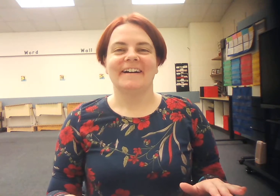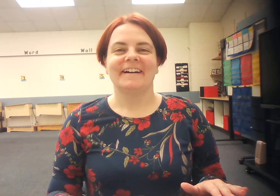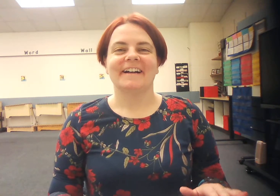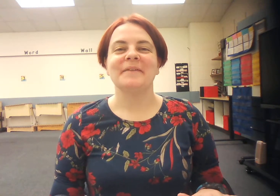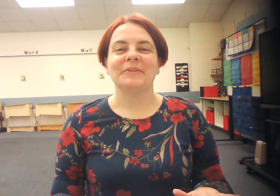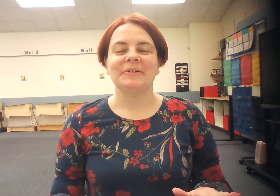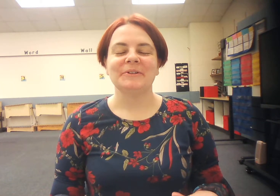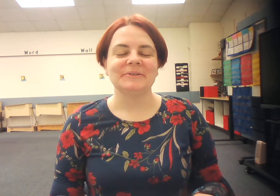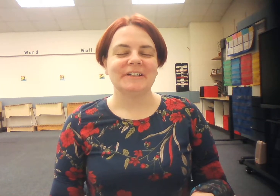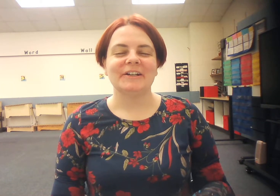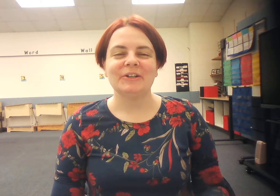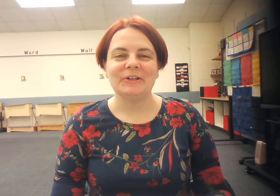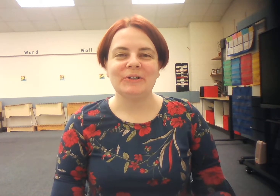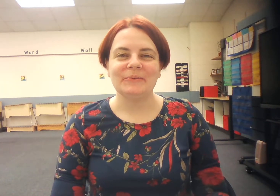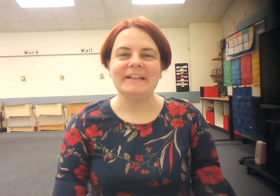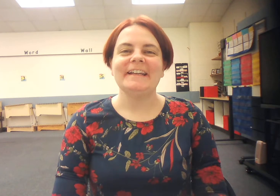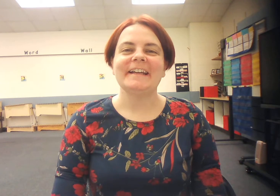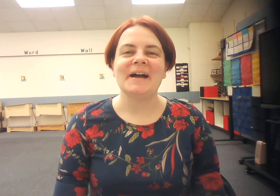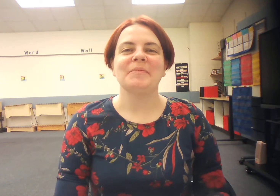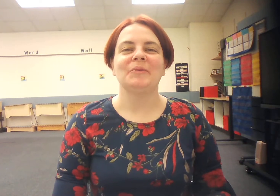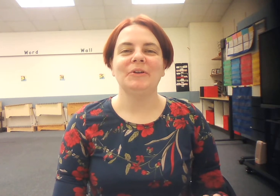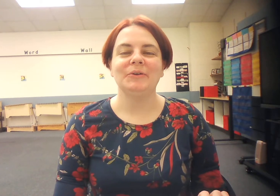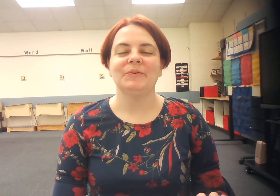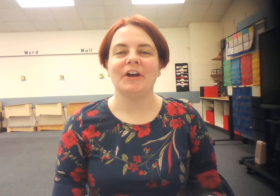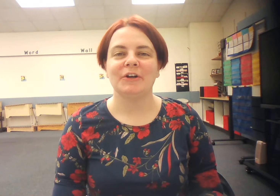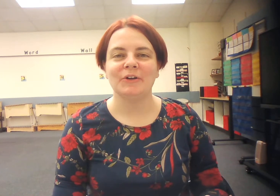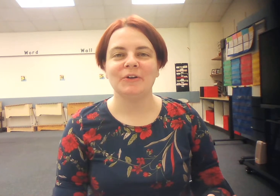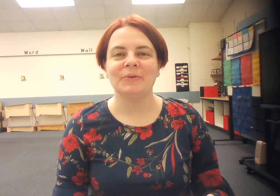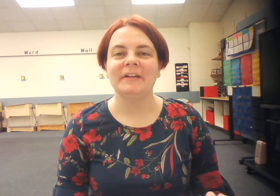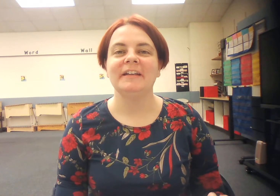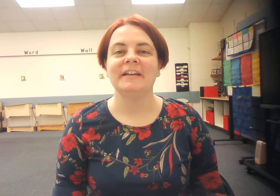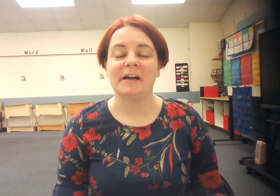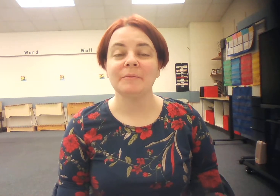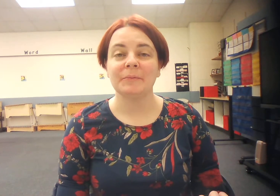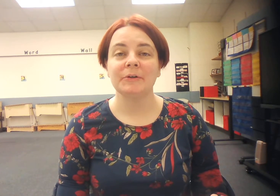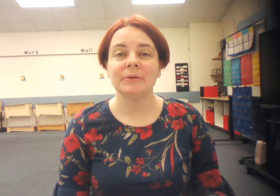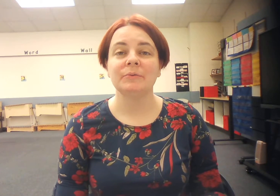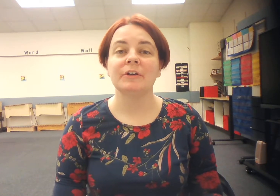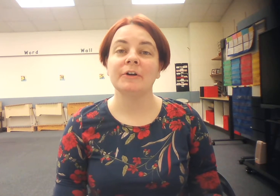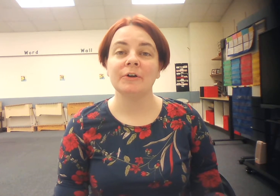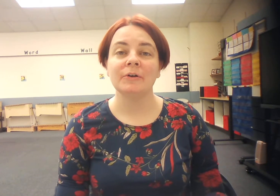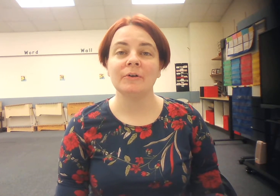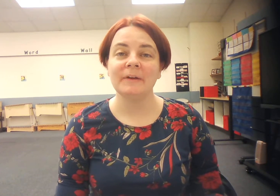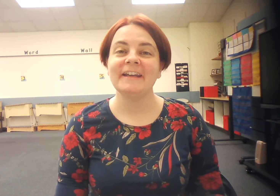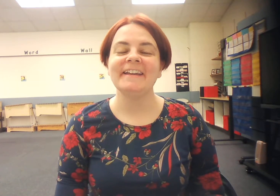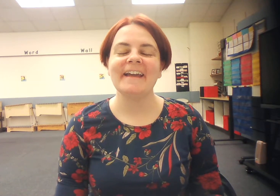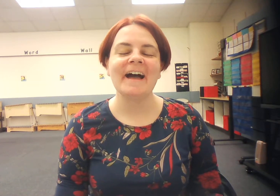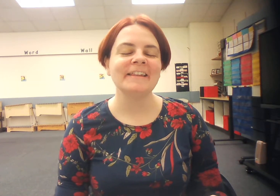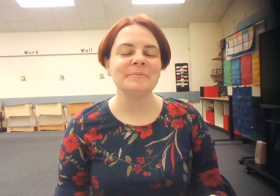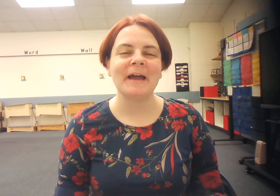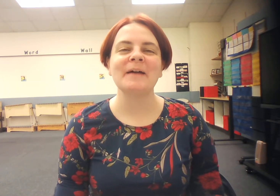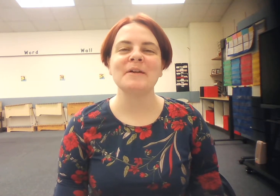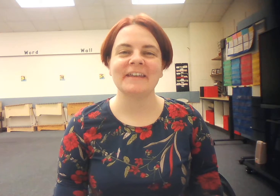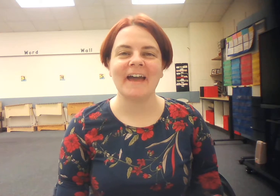Come through in a hurry, come through in a hurry, come through in a hurry, Alabama Gal.